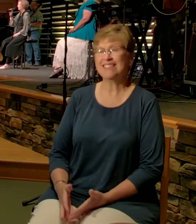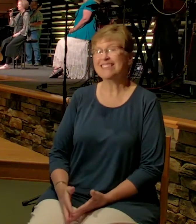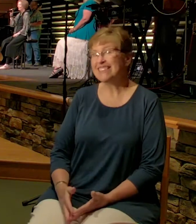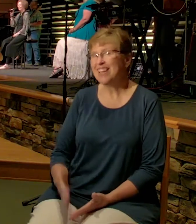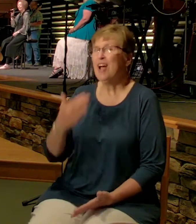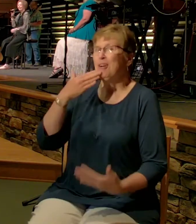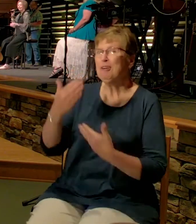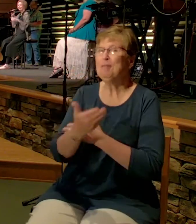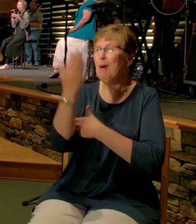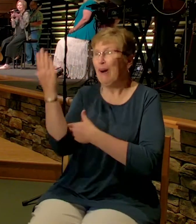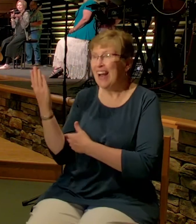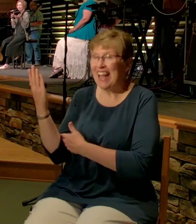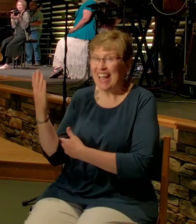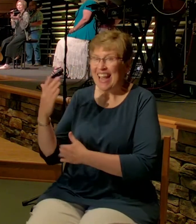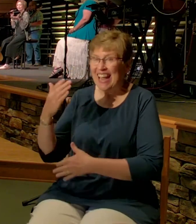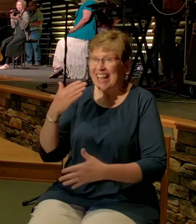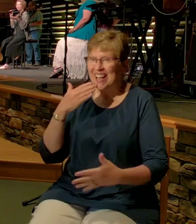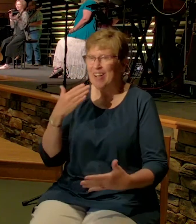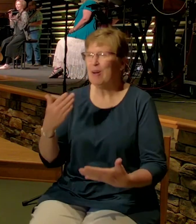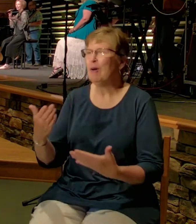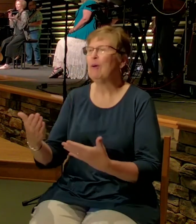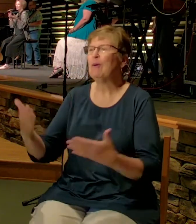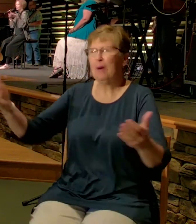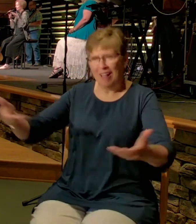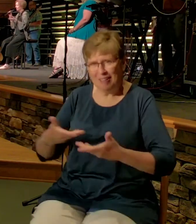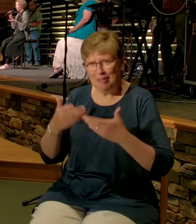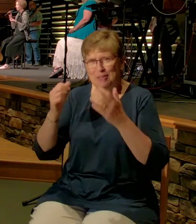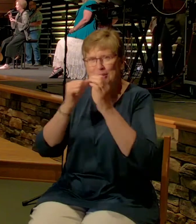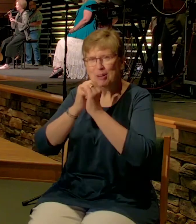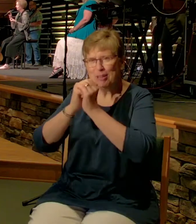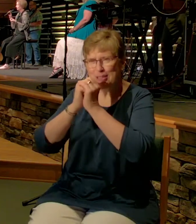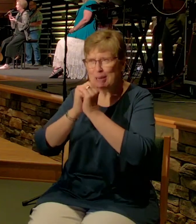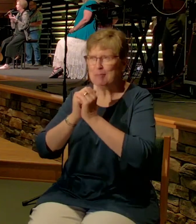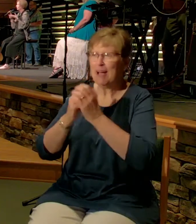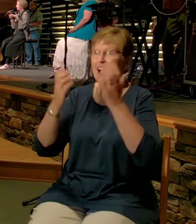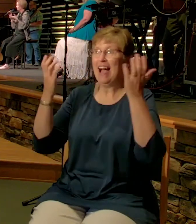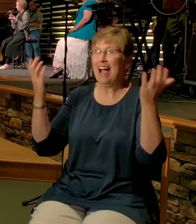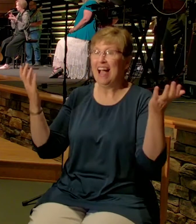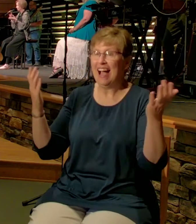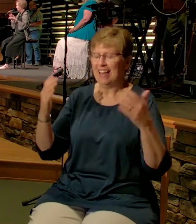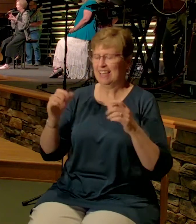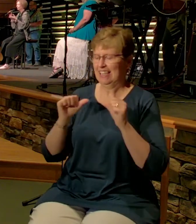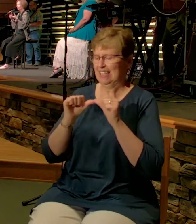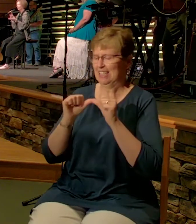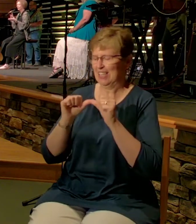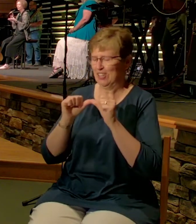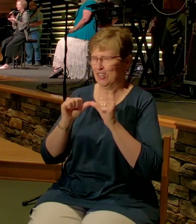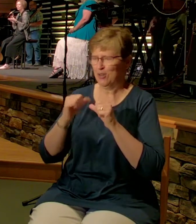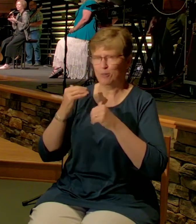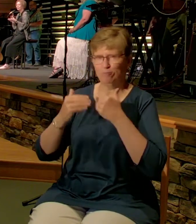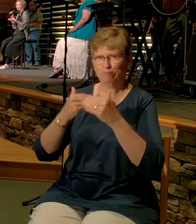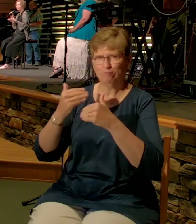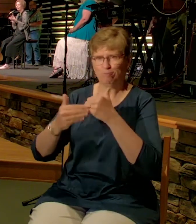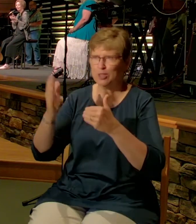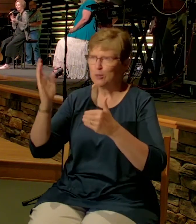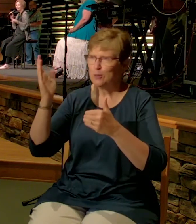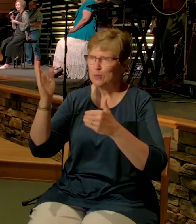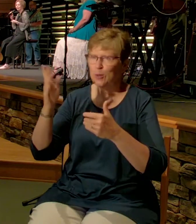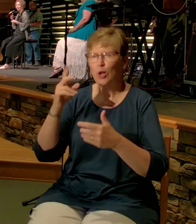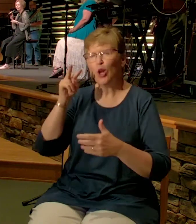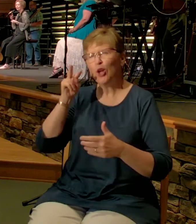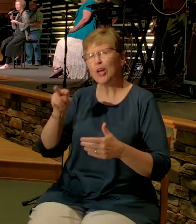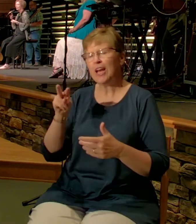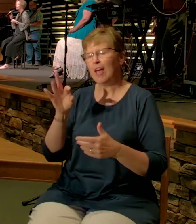Good morning. Welcome to worship. As we continue our series, Peeled, looking at the fruit of the Spirit in